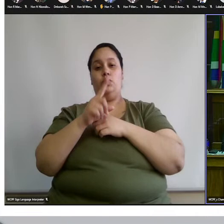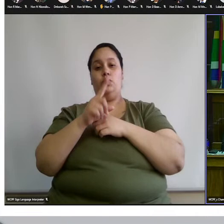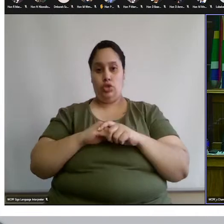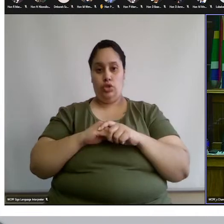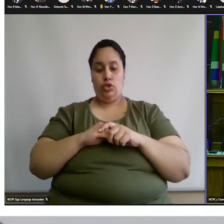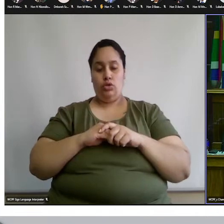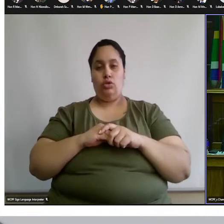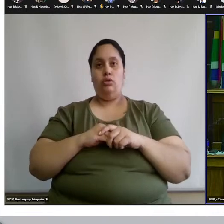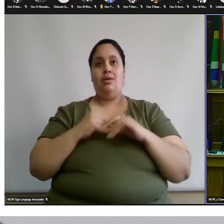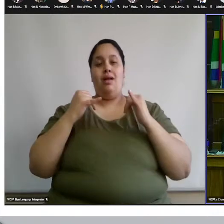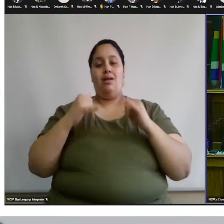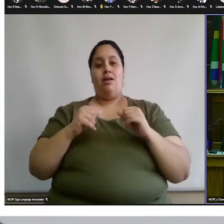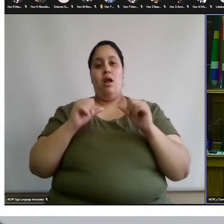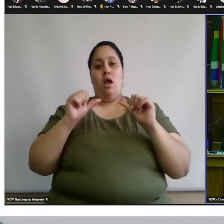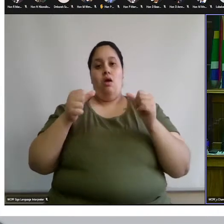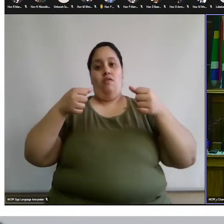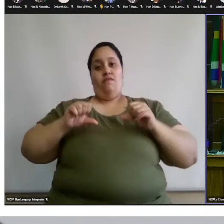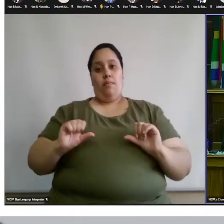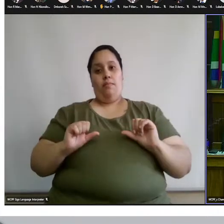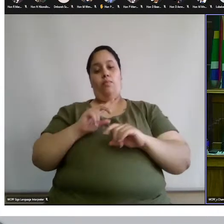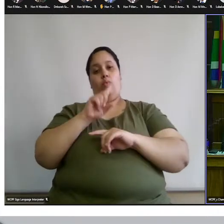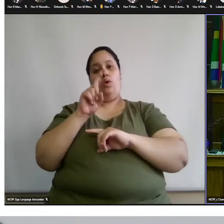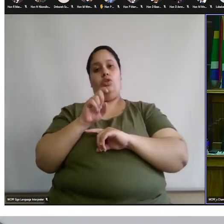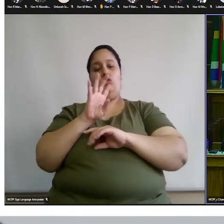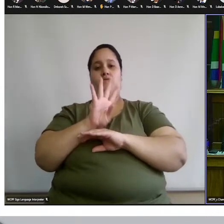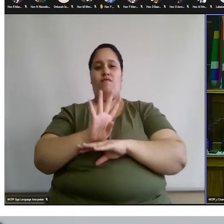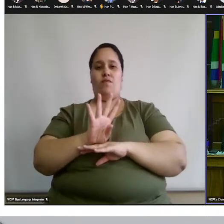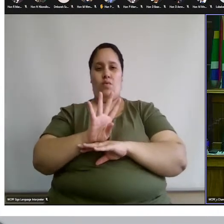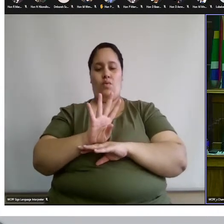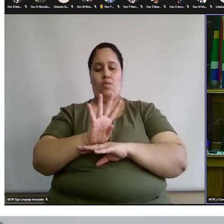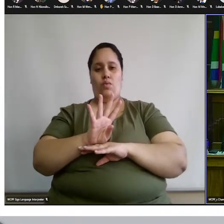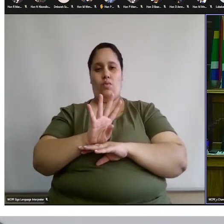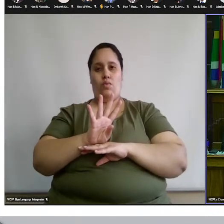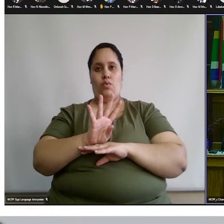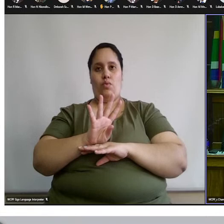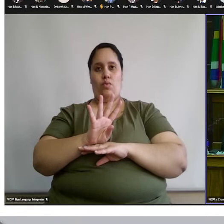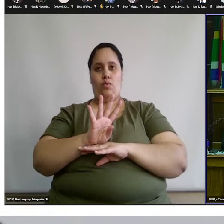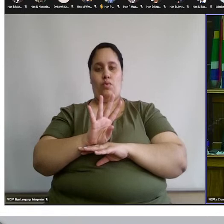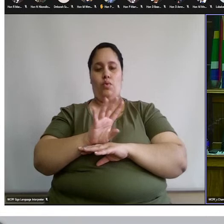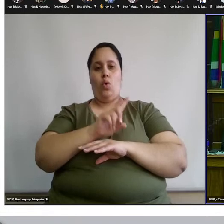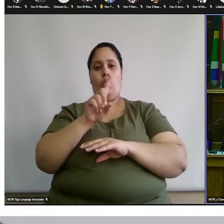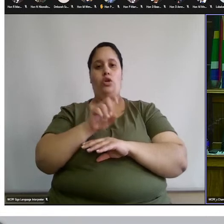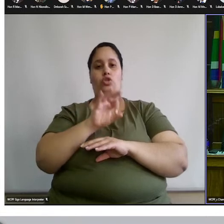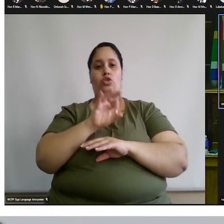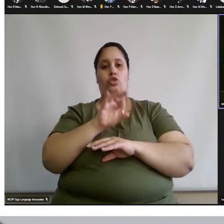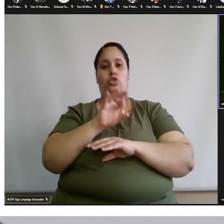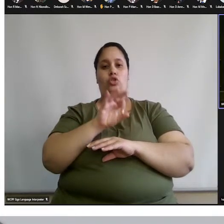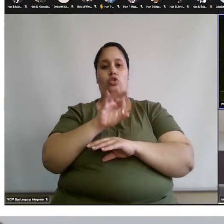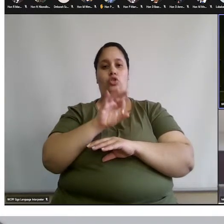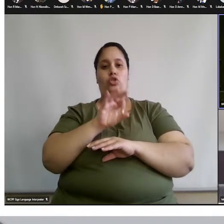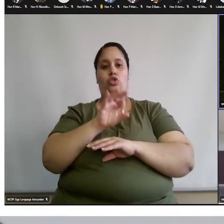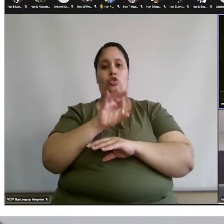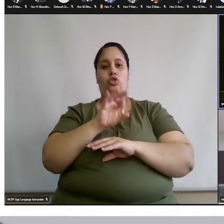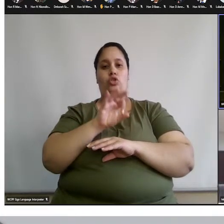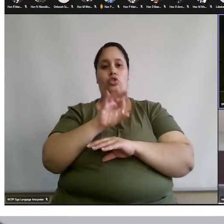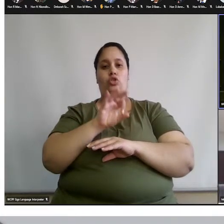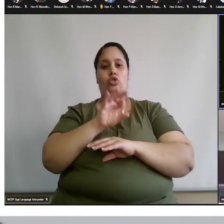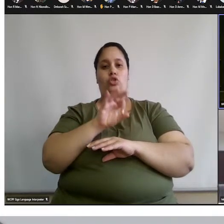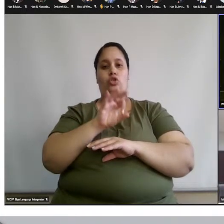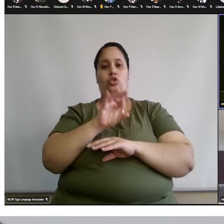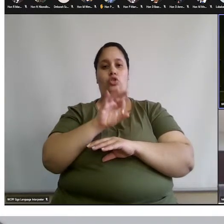We now move to question number 4. Question number 3 was